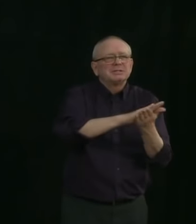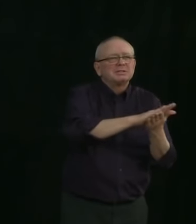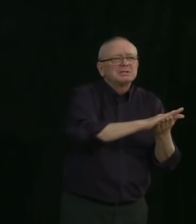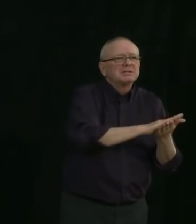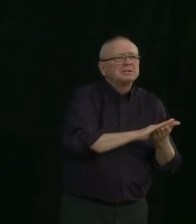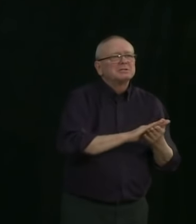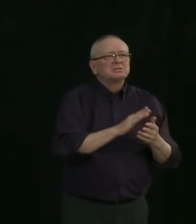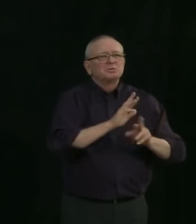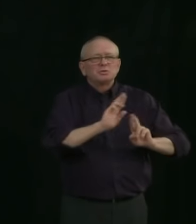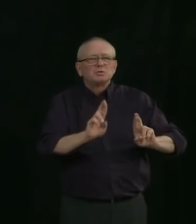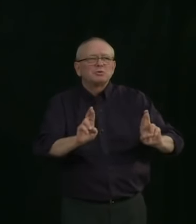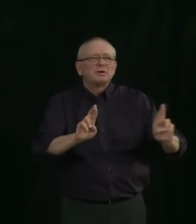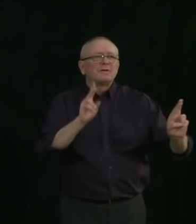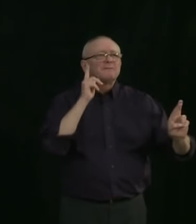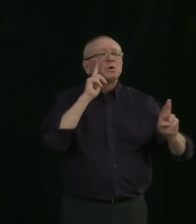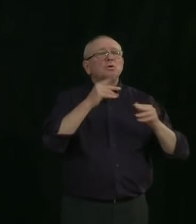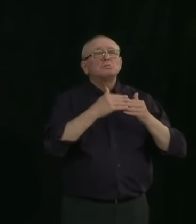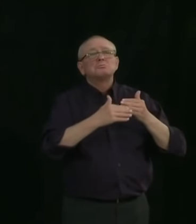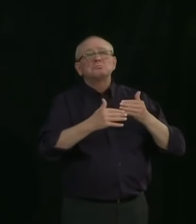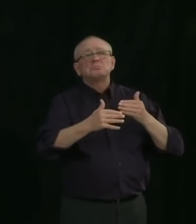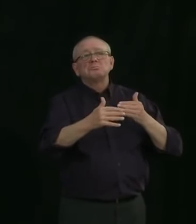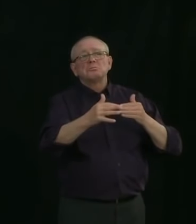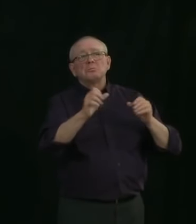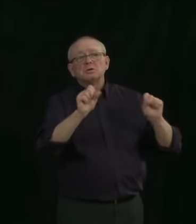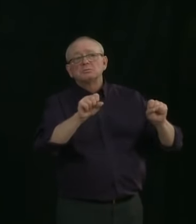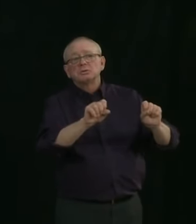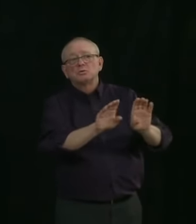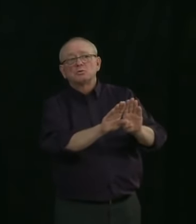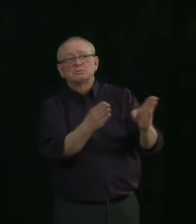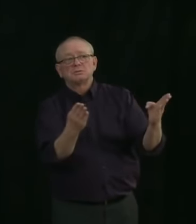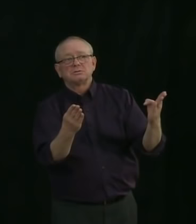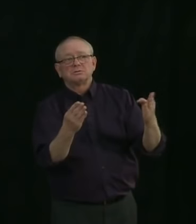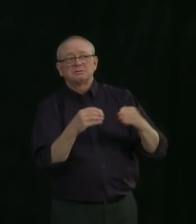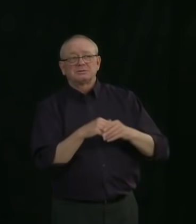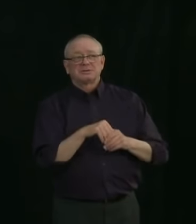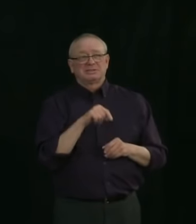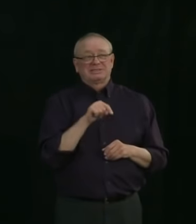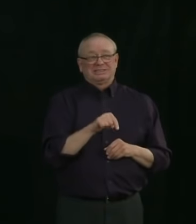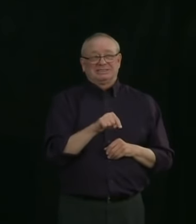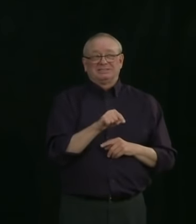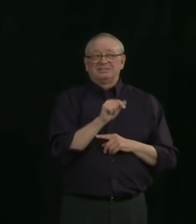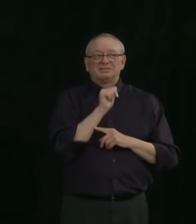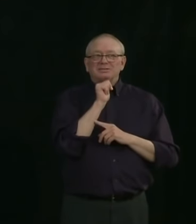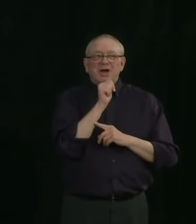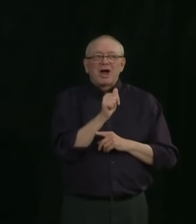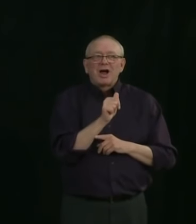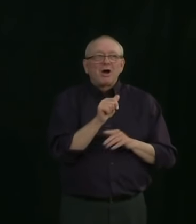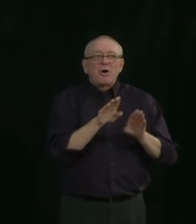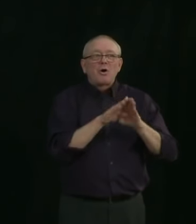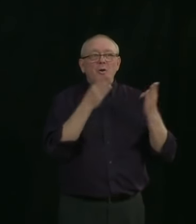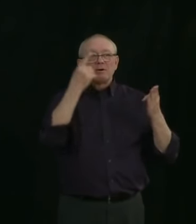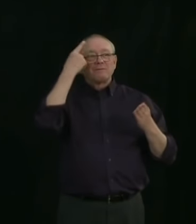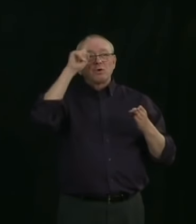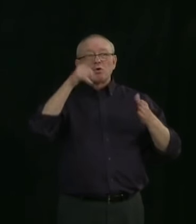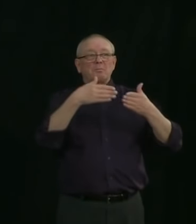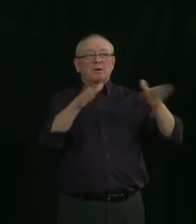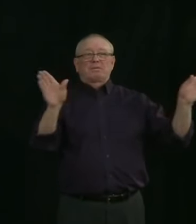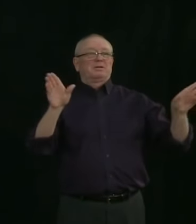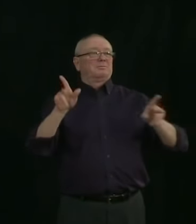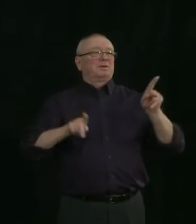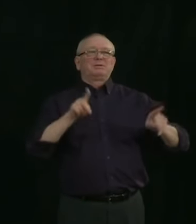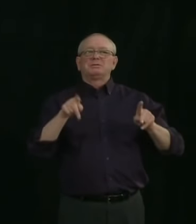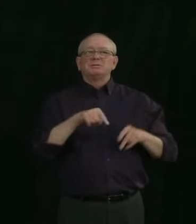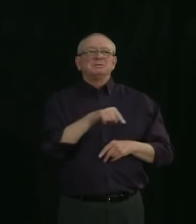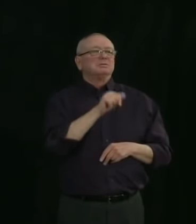open later this season. But golf courses are not accessible to the public at this time because they are a non-essential service. All right, we'll go to the phone